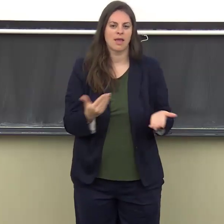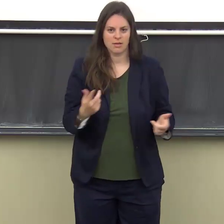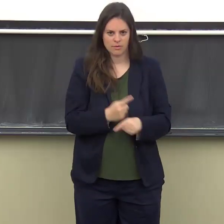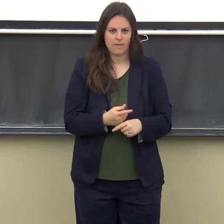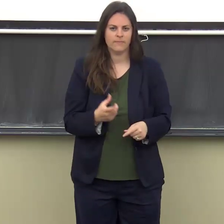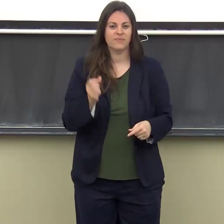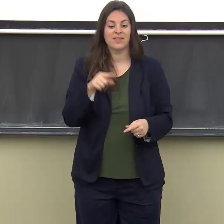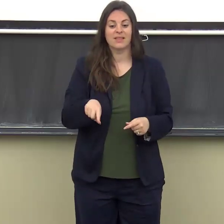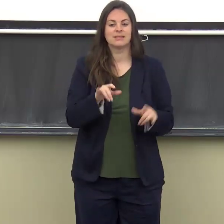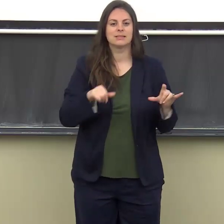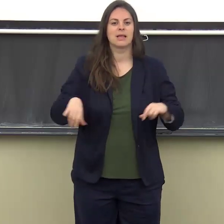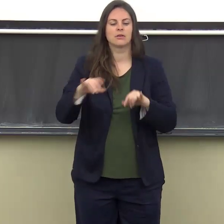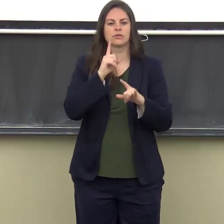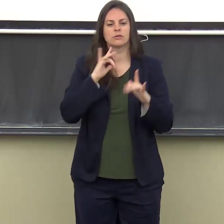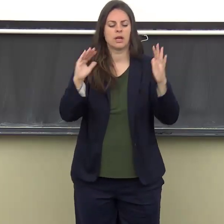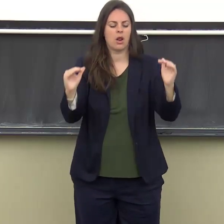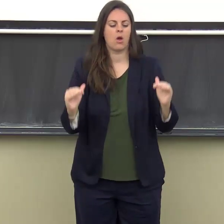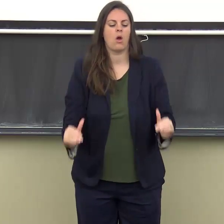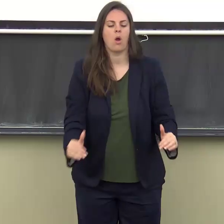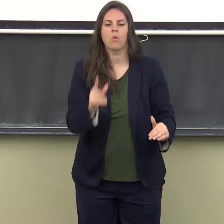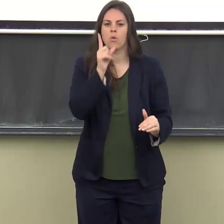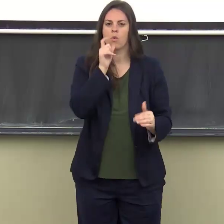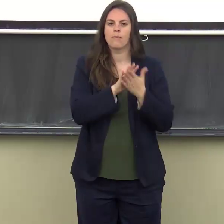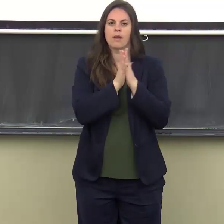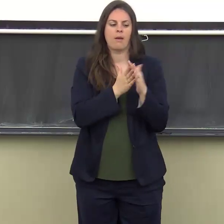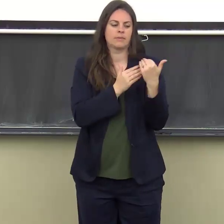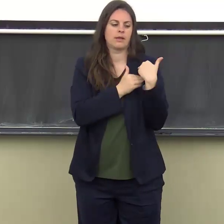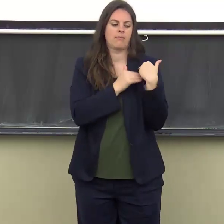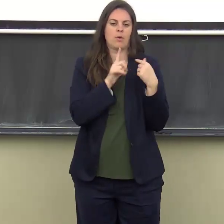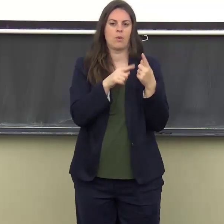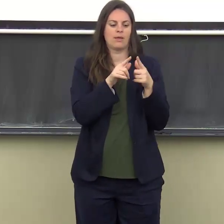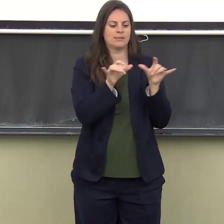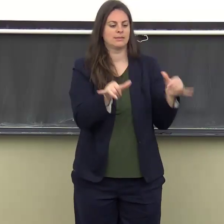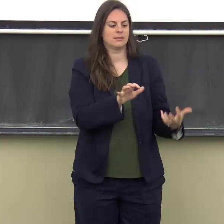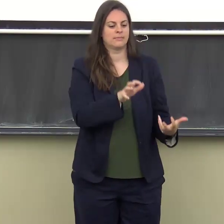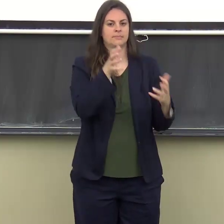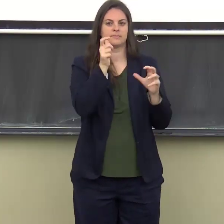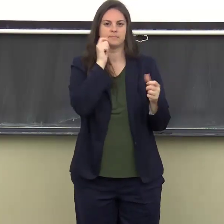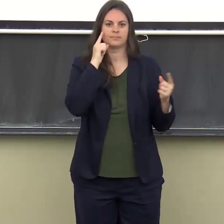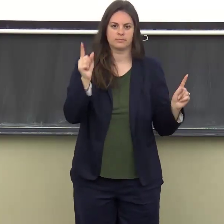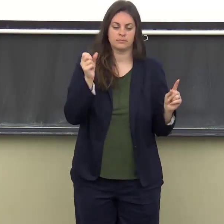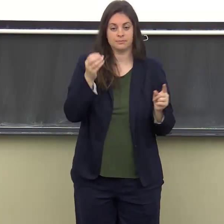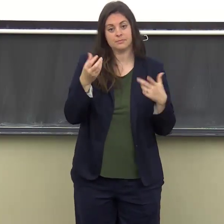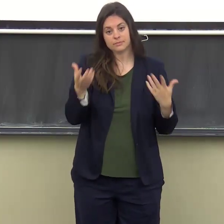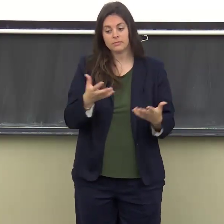hold accountable when the systems don't work. And so I think like a win in some of these instances might really just look